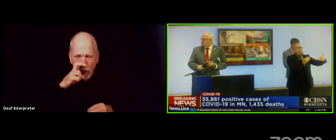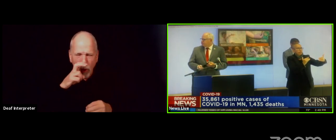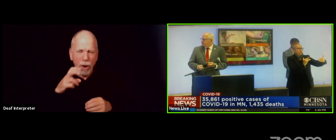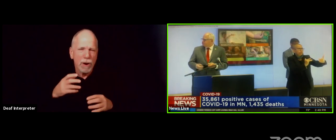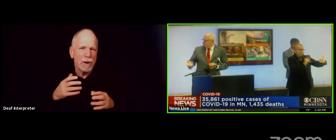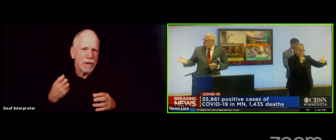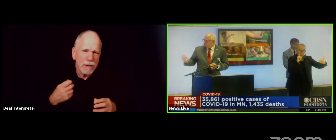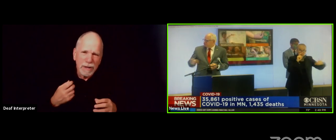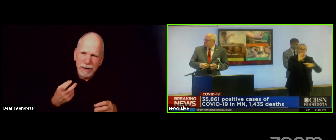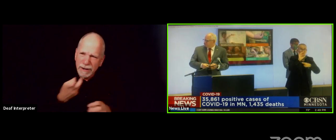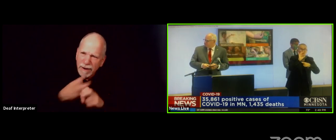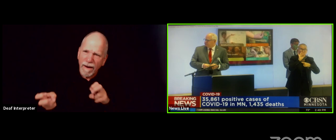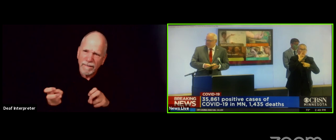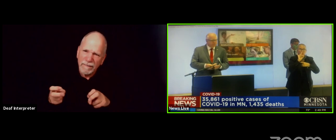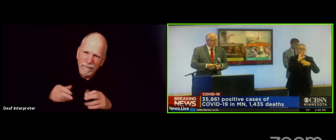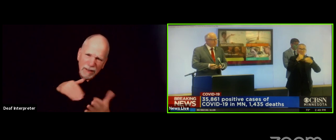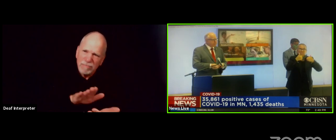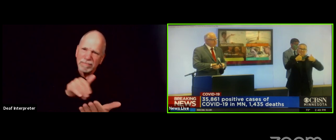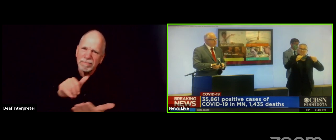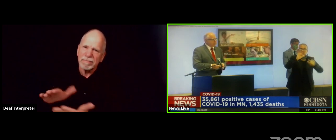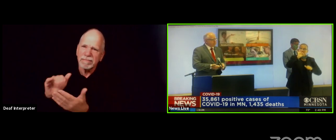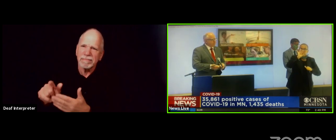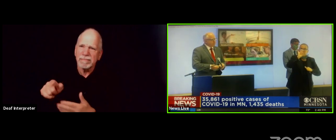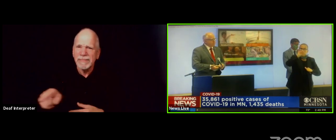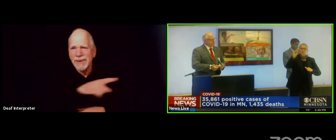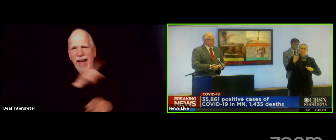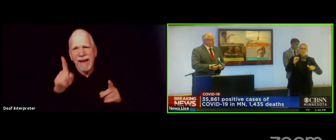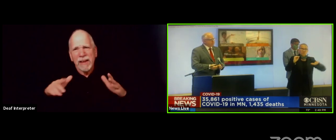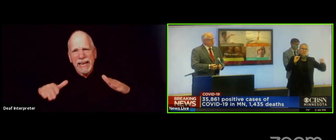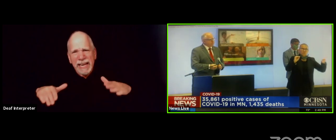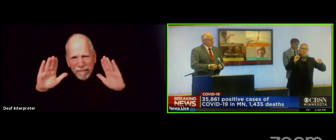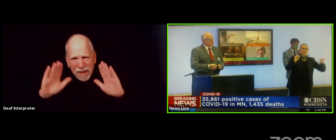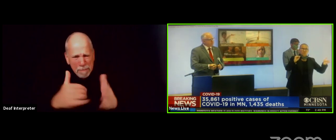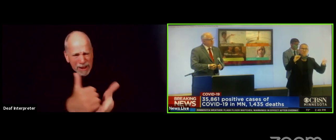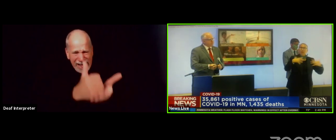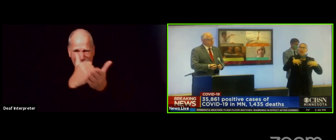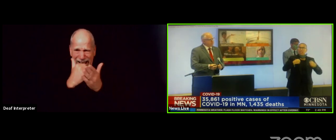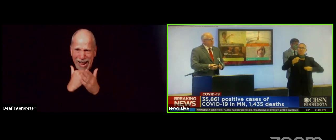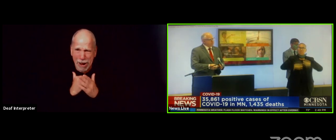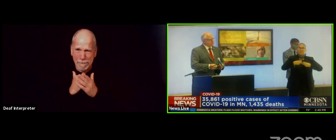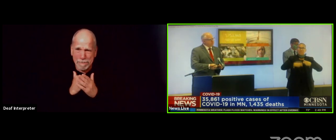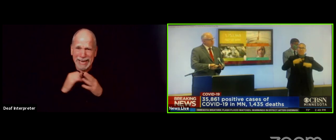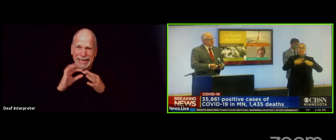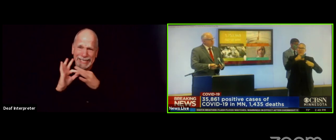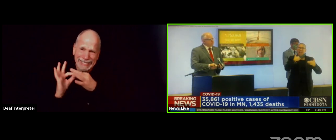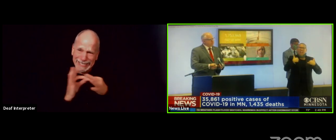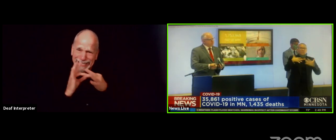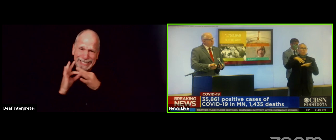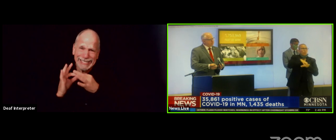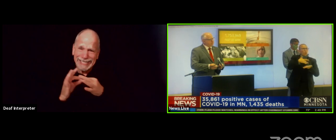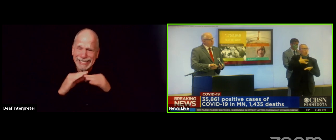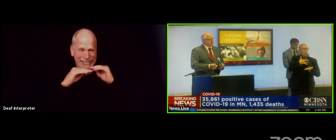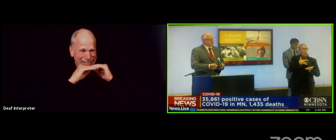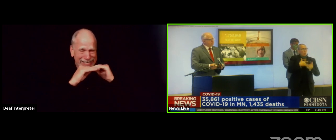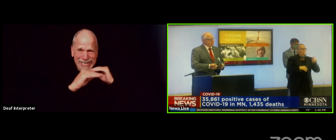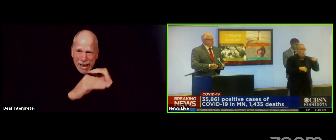health condition? Is one question. Secondly, Governor, for you, any second thoughts about spending millions of dollars on that more